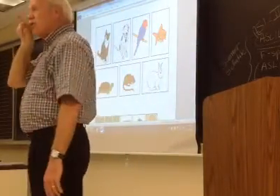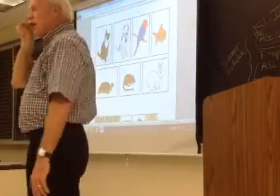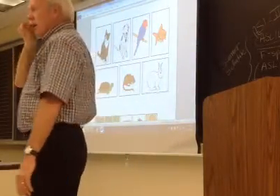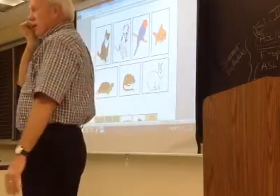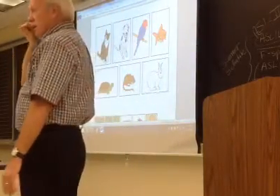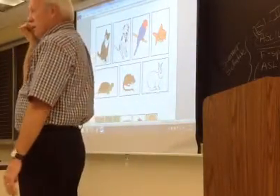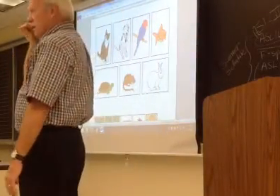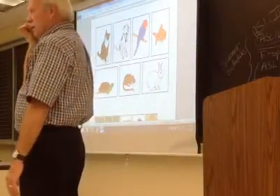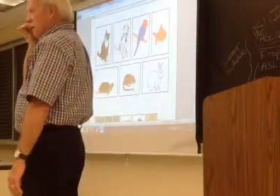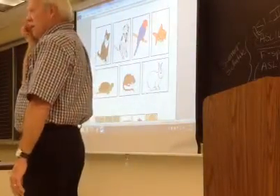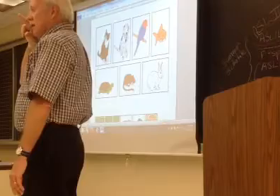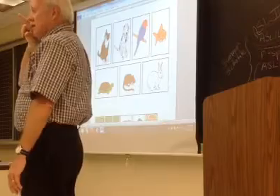chicken.